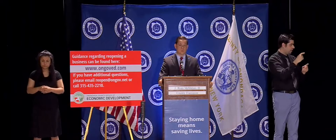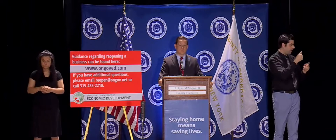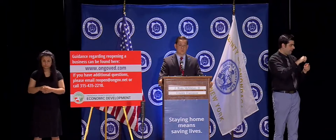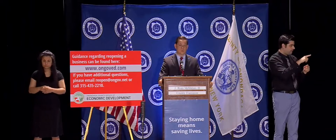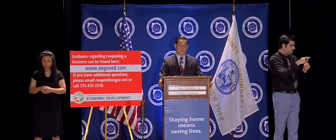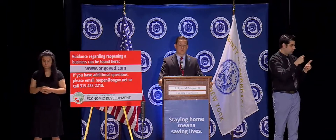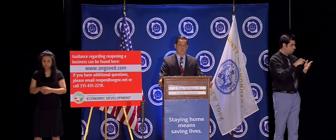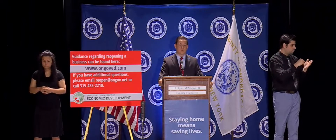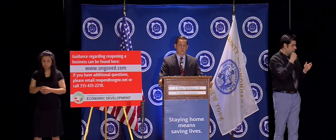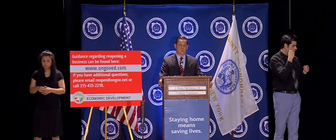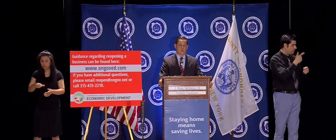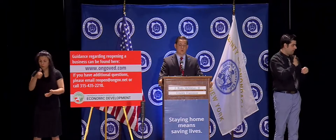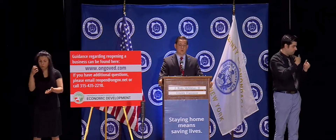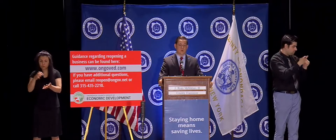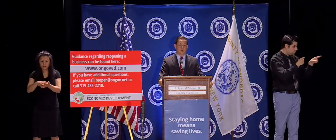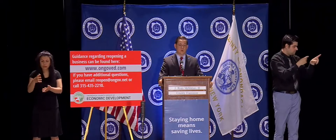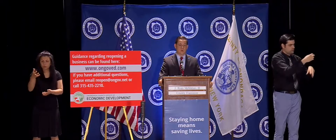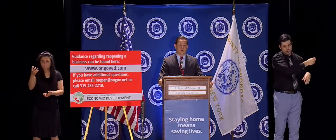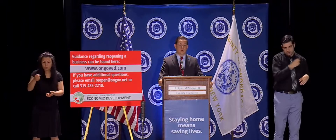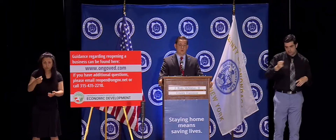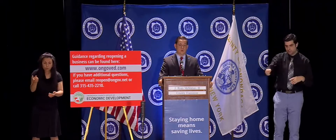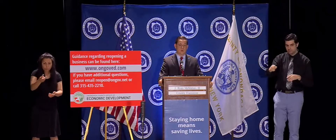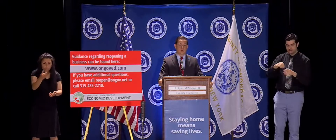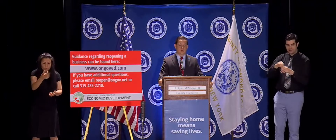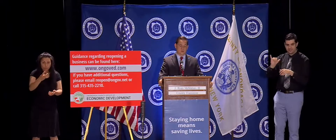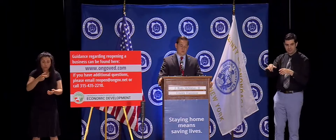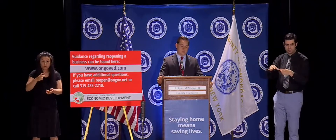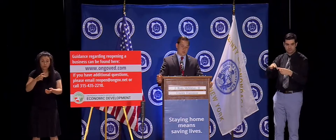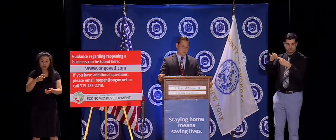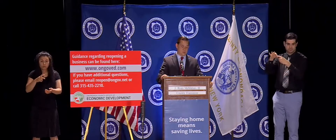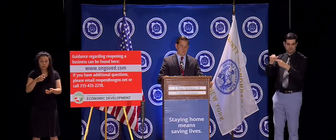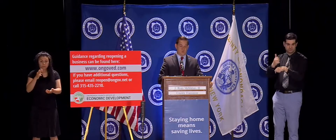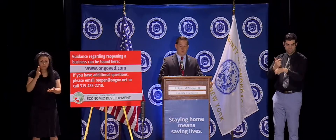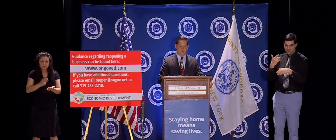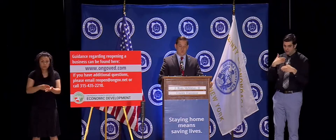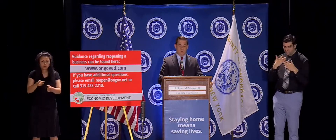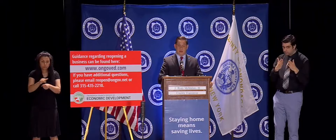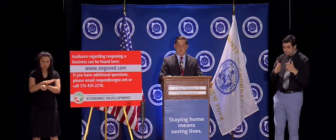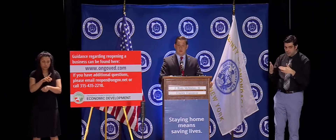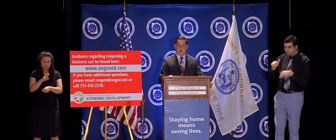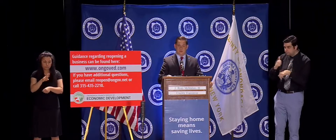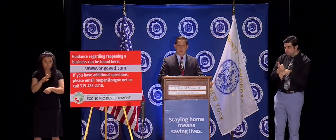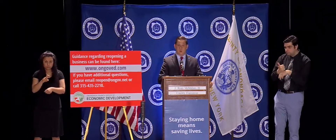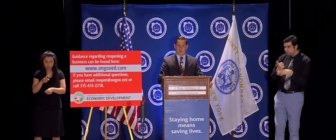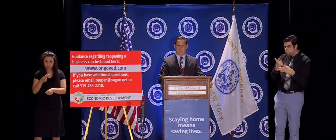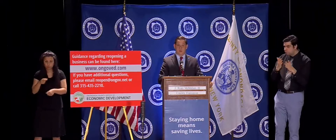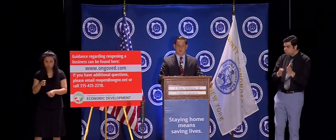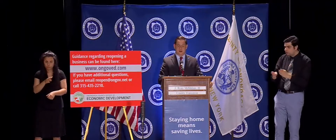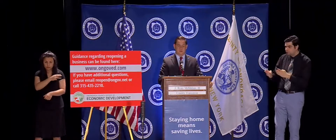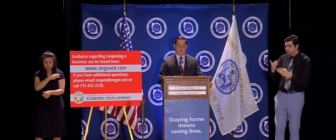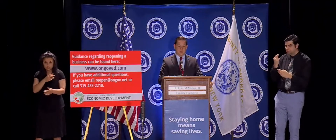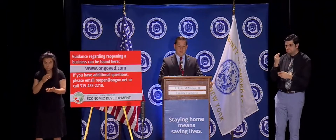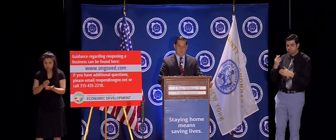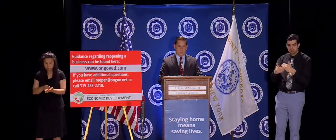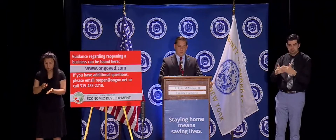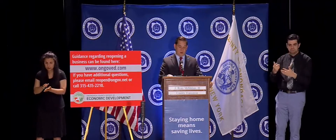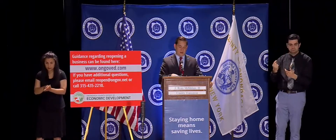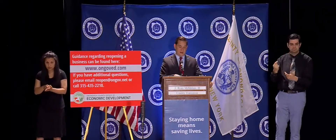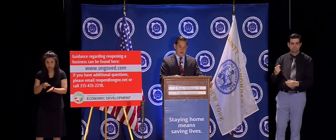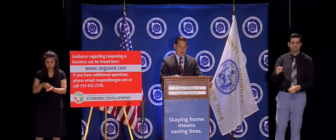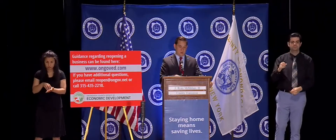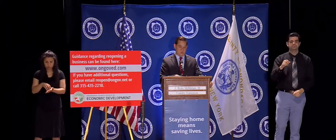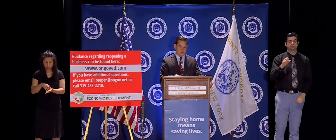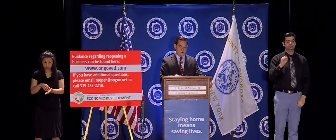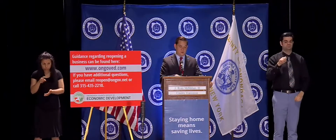would onboard only COVID-19 hospital discharges? Yeah, so we got to figure this out. We're going to work this out.